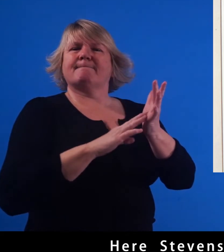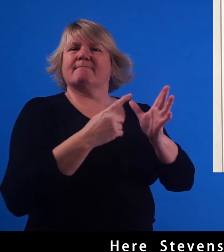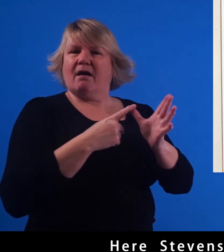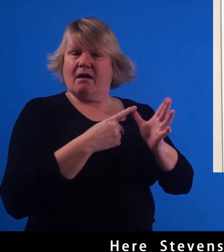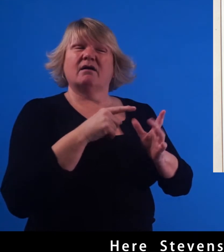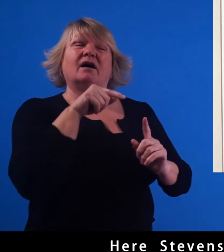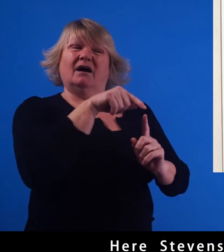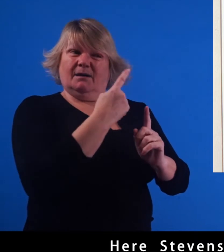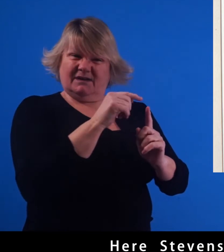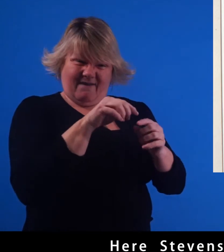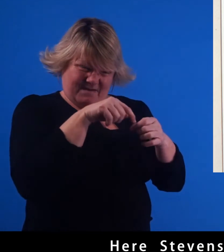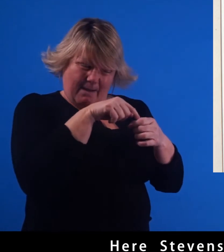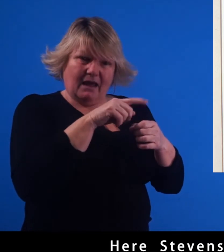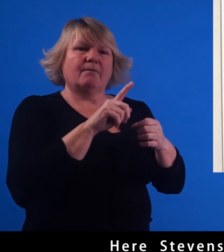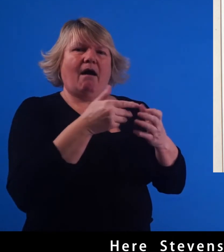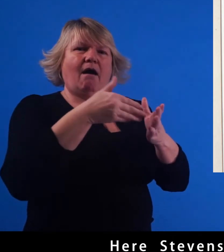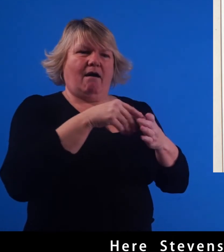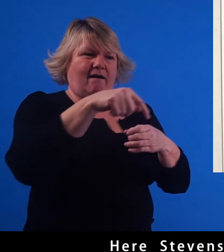house. Vai Lima.